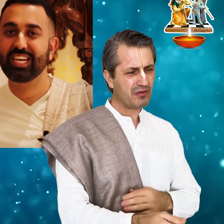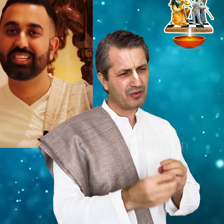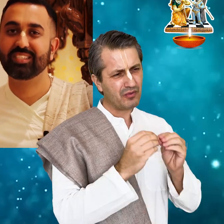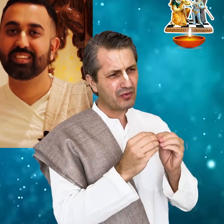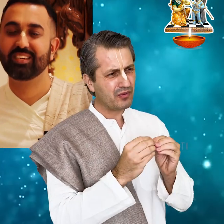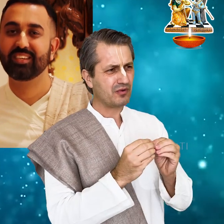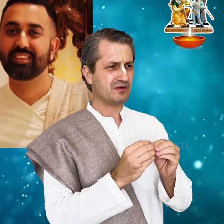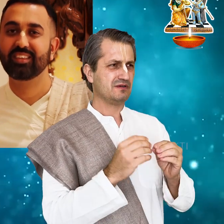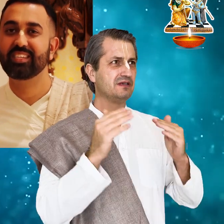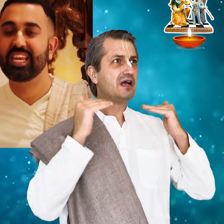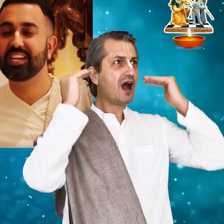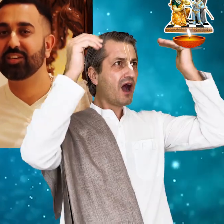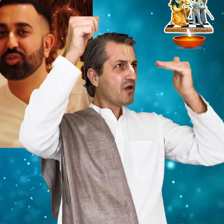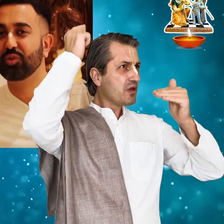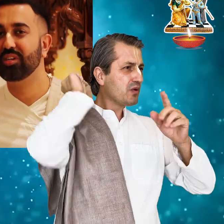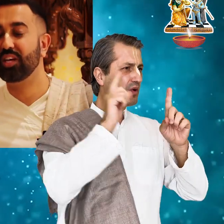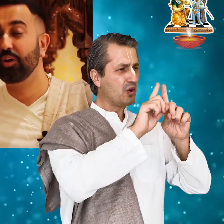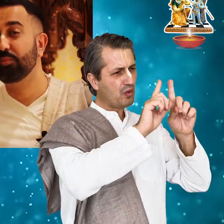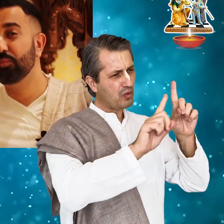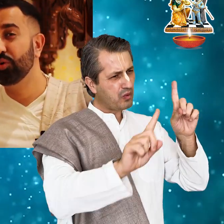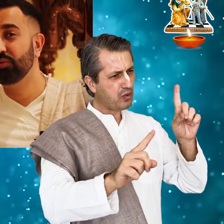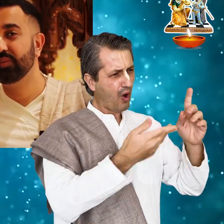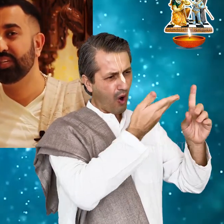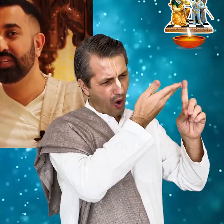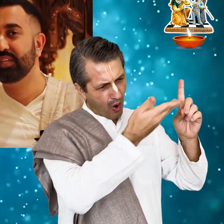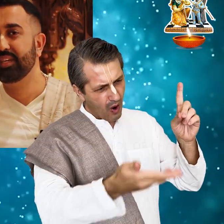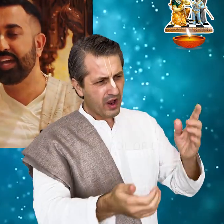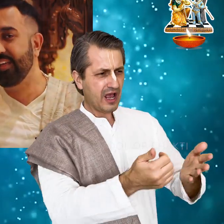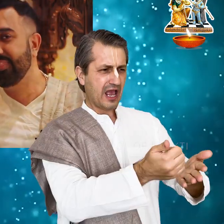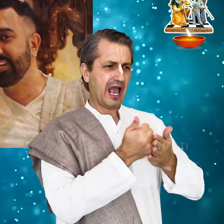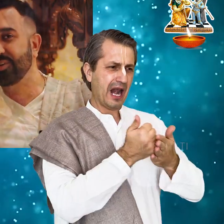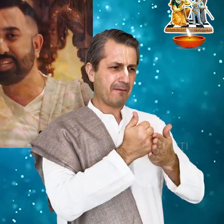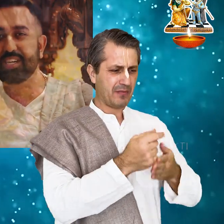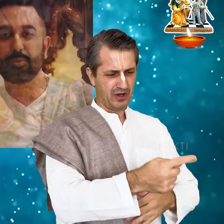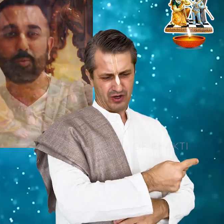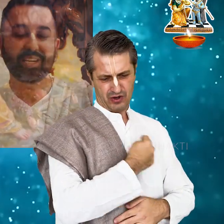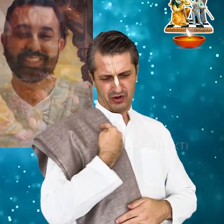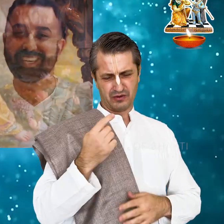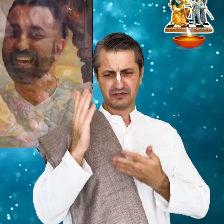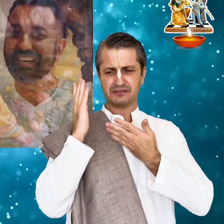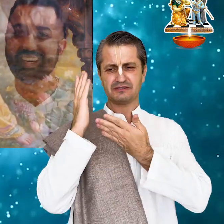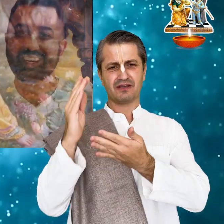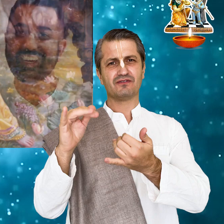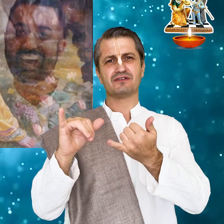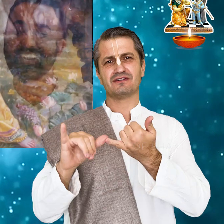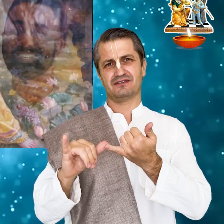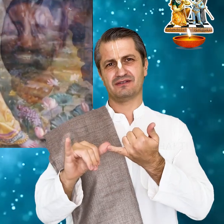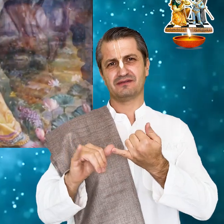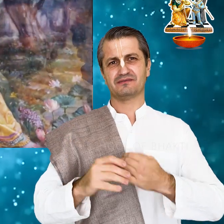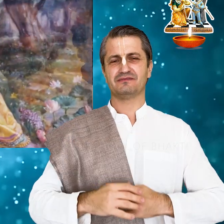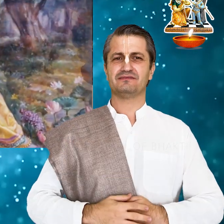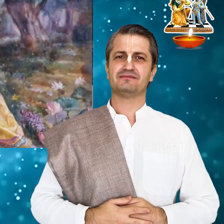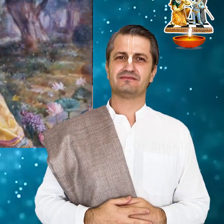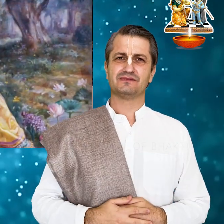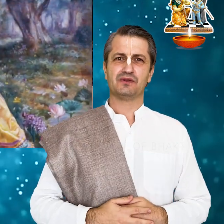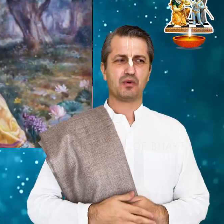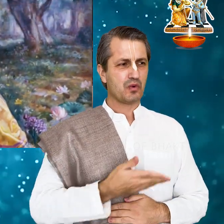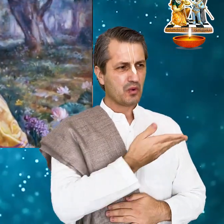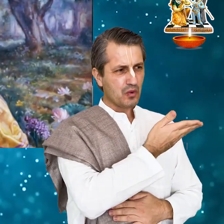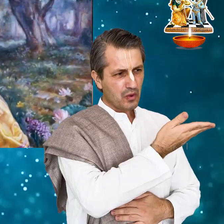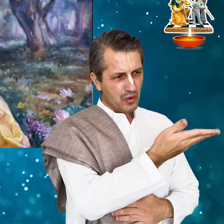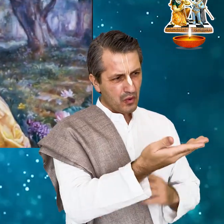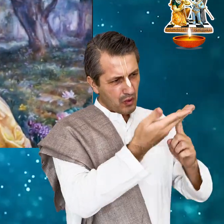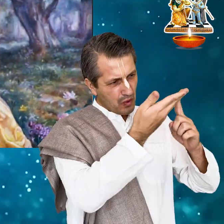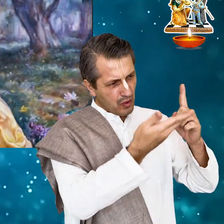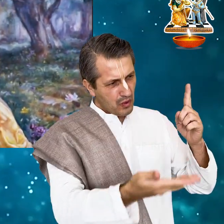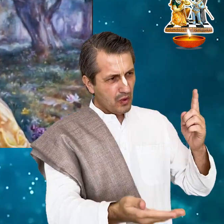and grace, these Dainakasuras are removed, and then Krishna once again enters into our